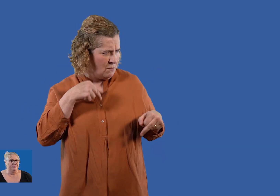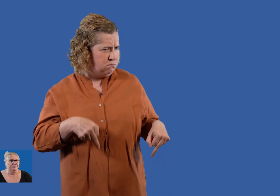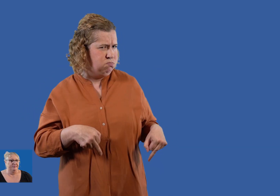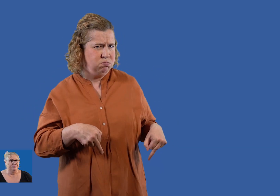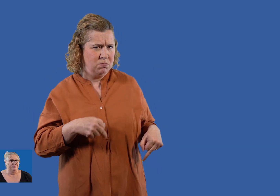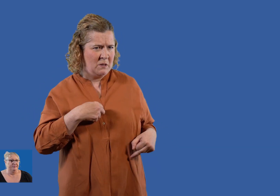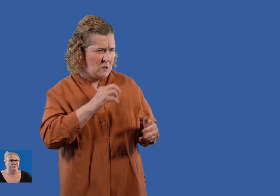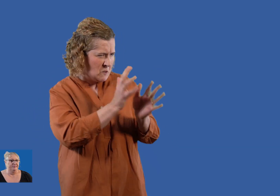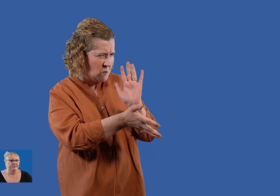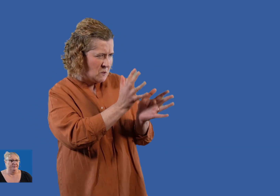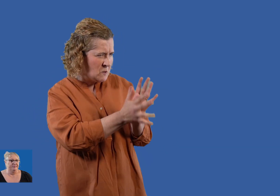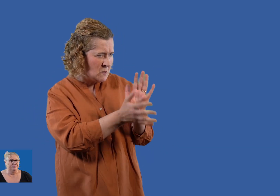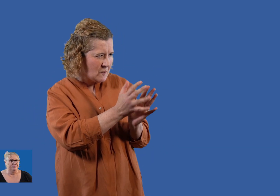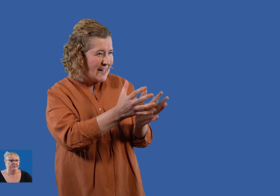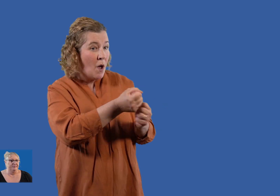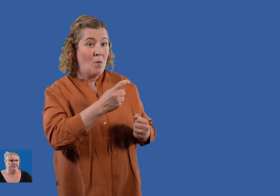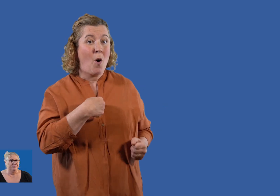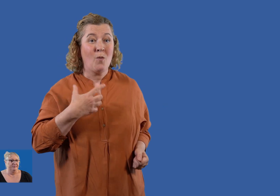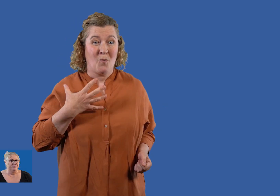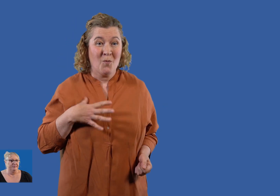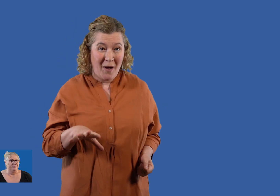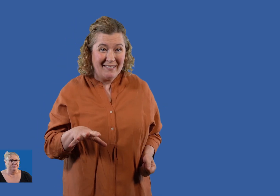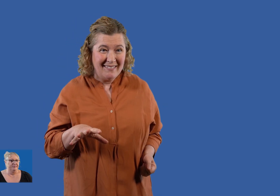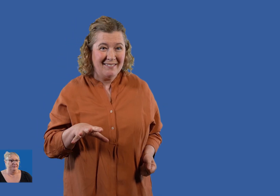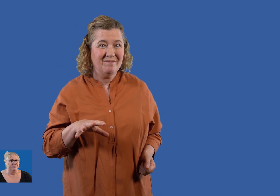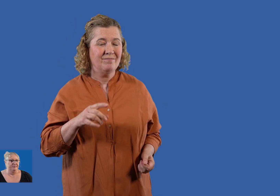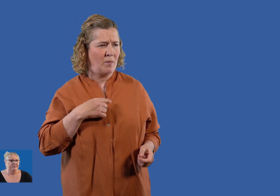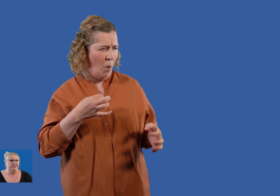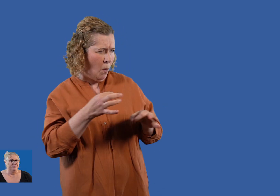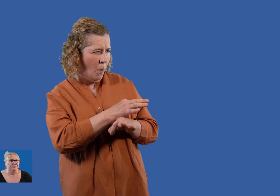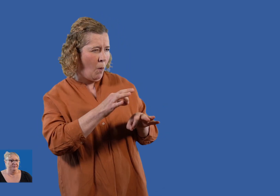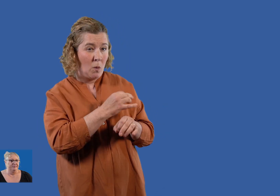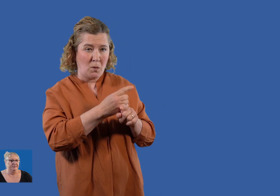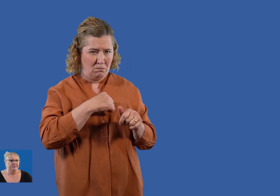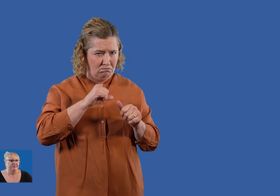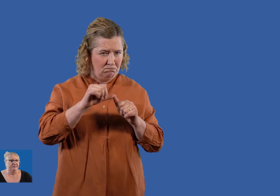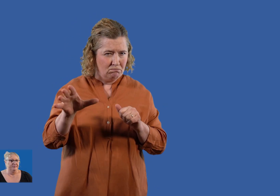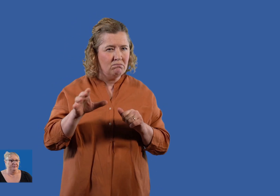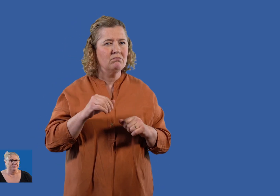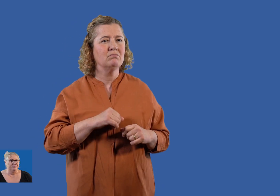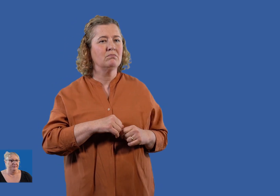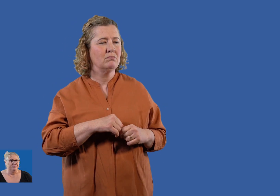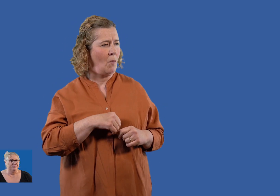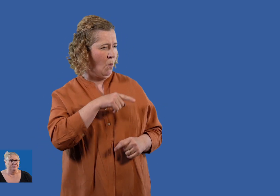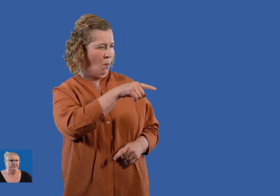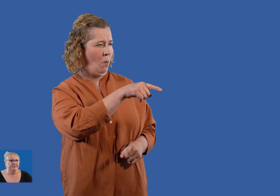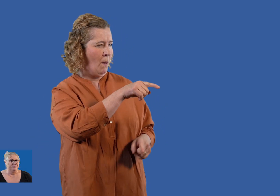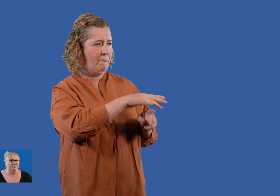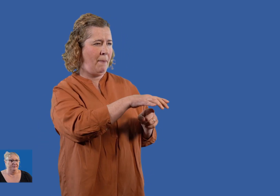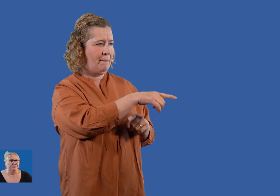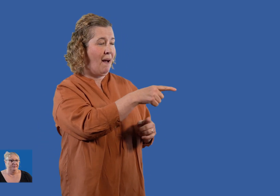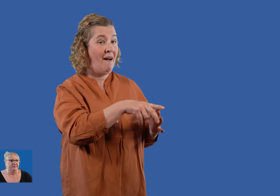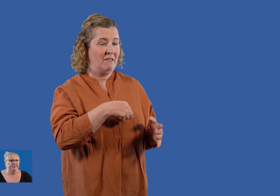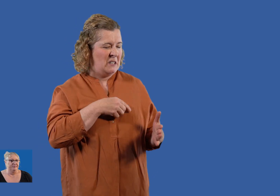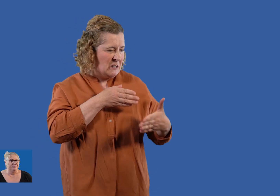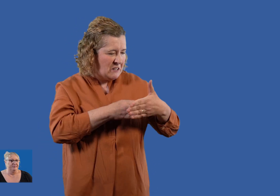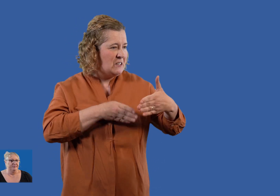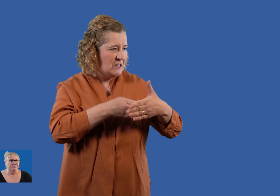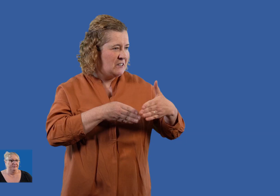or quite manipulative to have their needs met, and very good at twisting words meaning to suit the situation, and they often blame other people for the challenges they face today